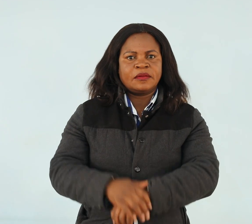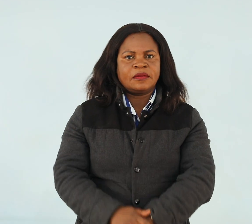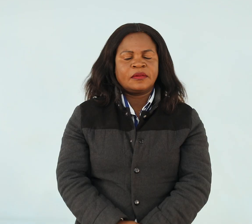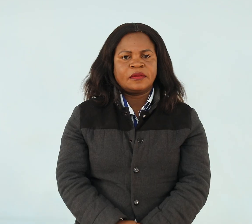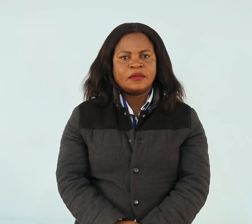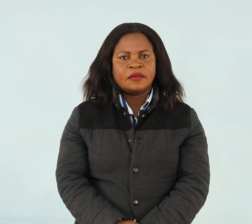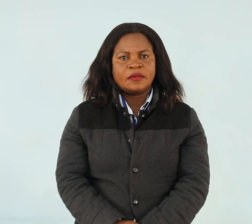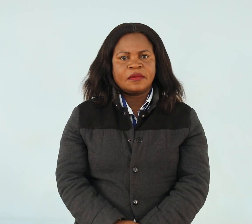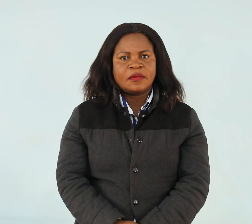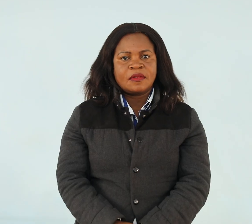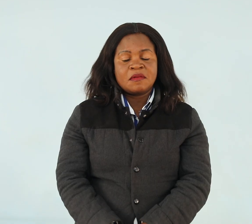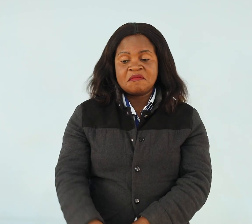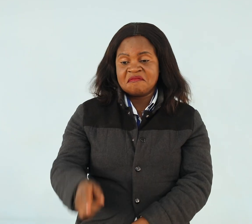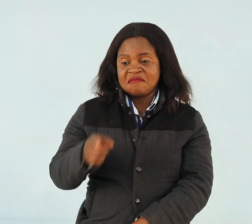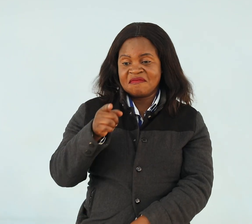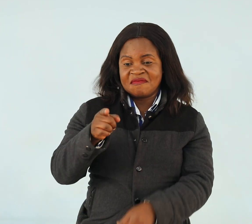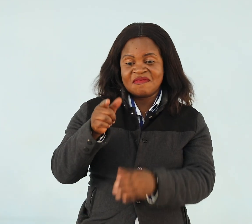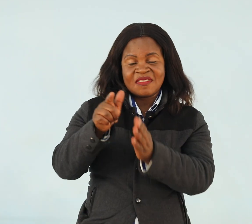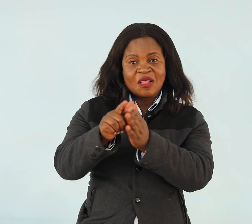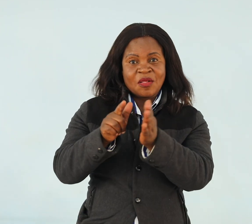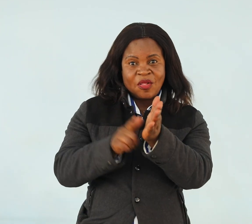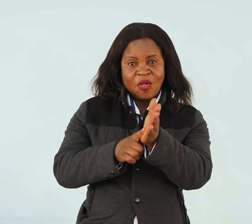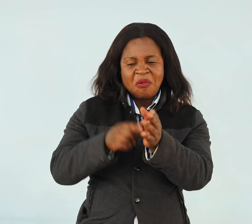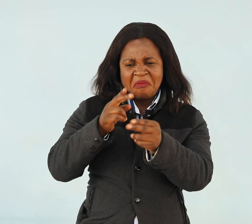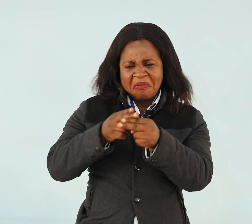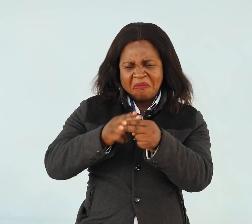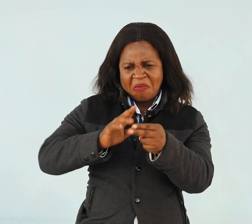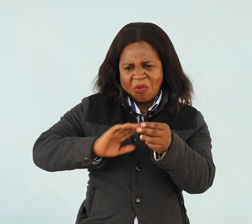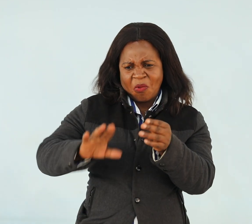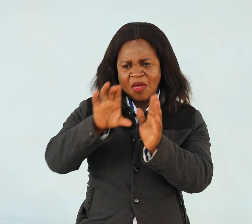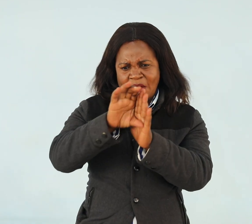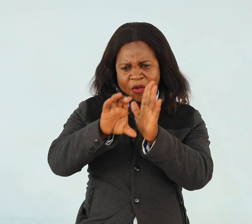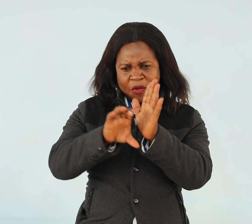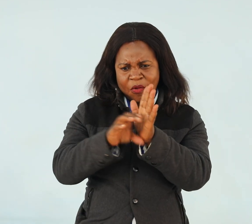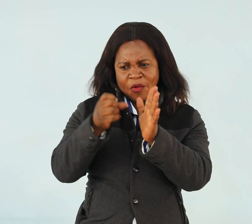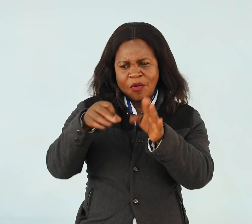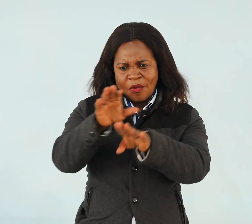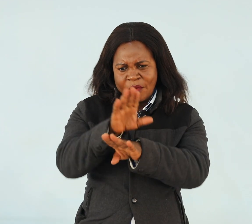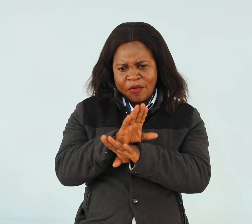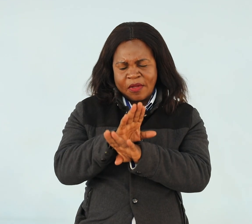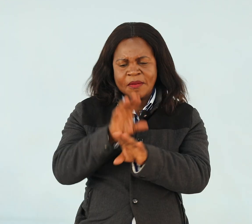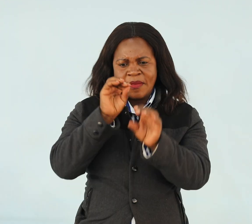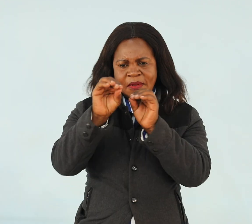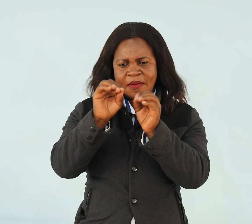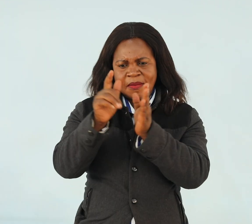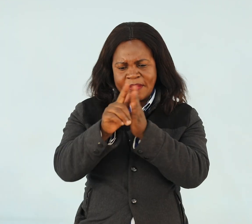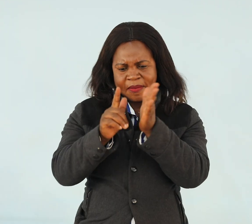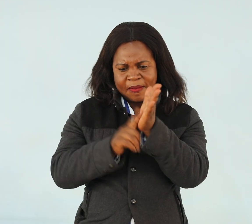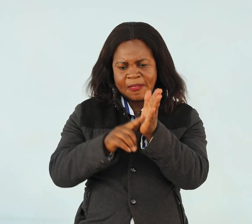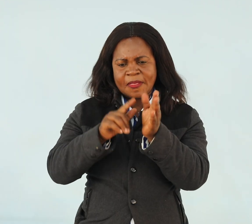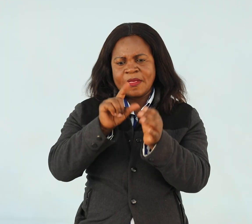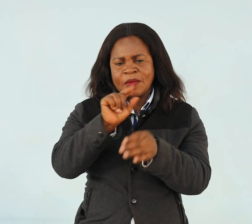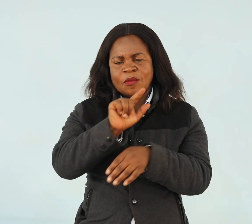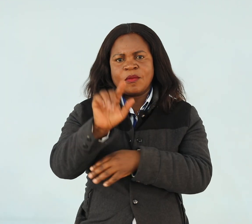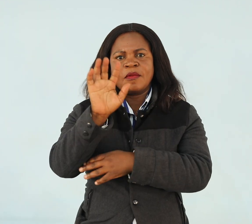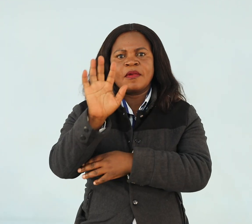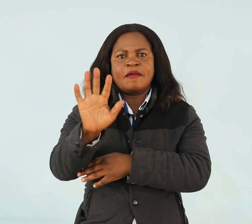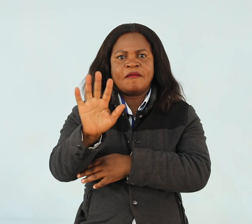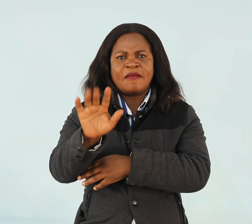This law is called the Constitution of Zambia Amendment Act 2025. It makes some